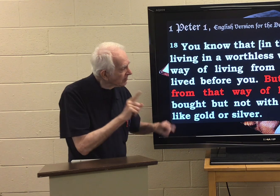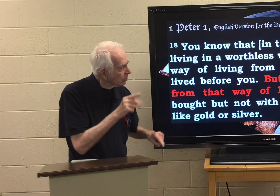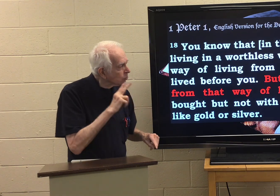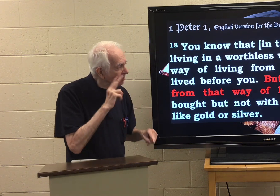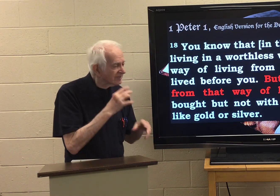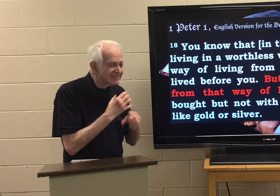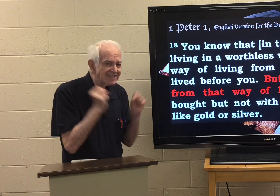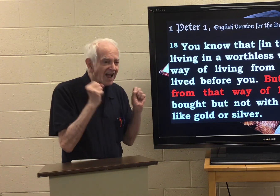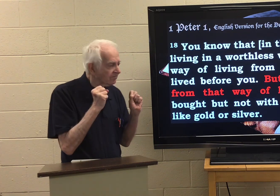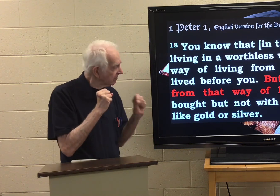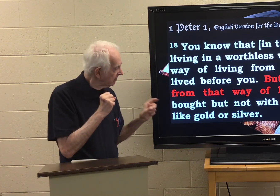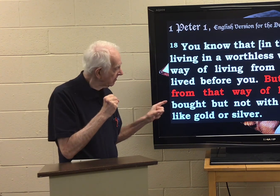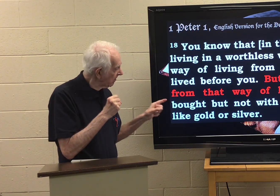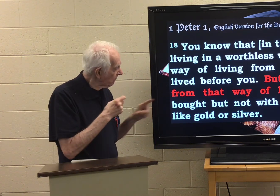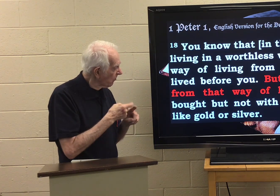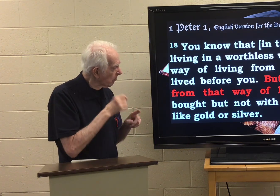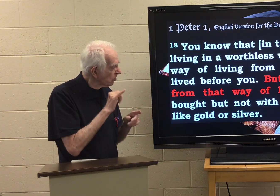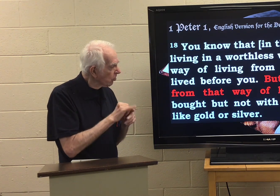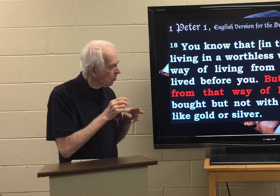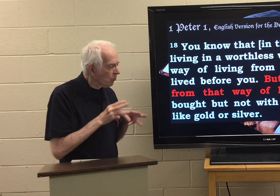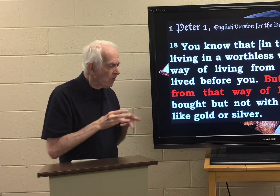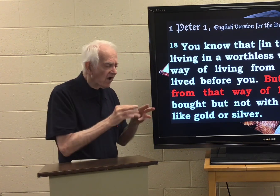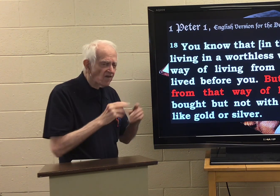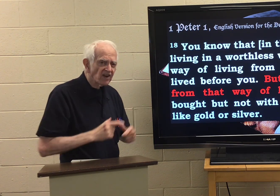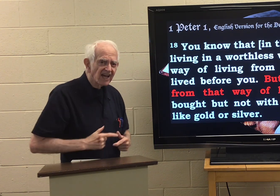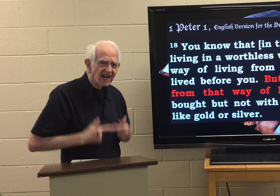But you were saved from that way of living.